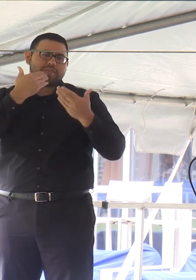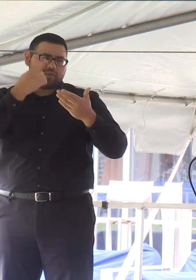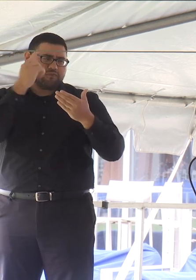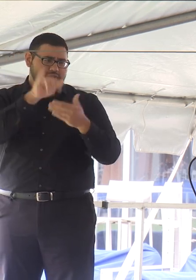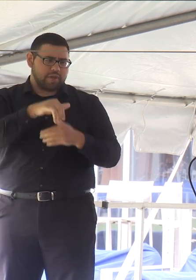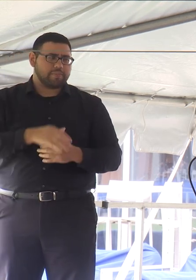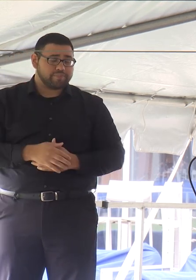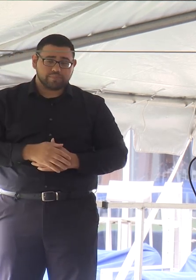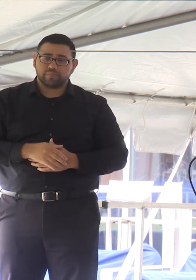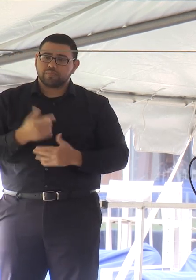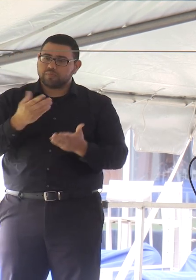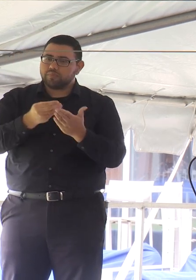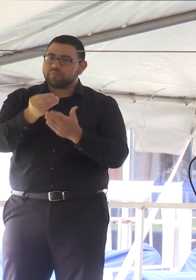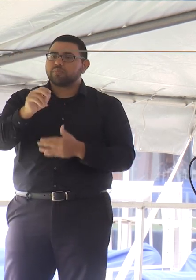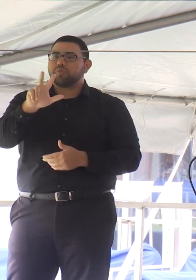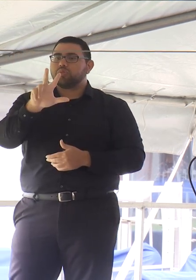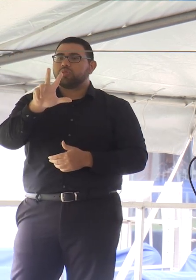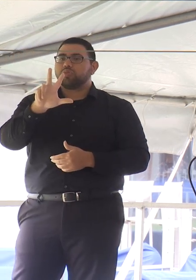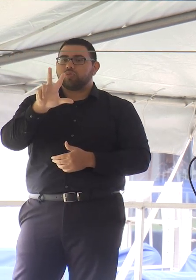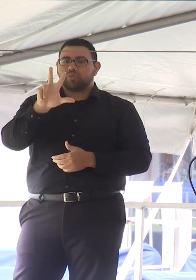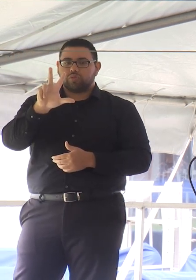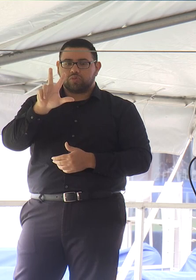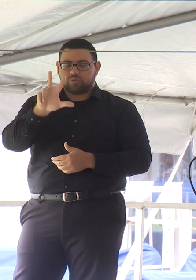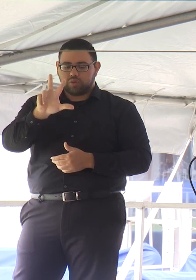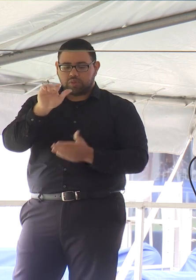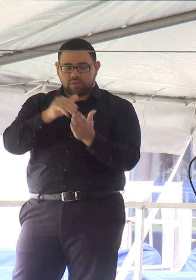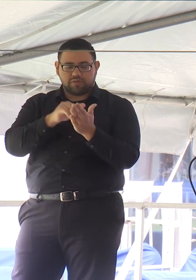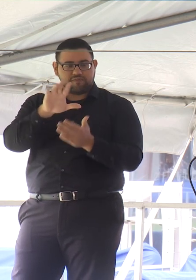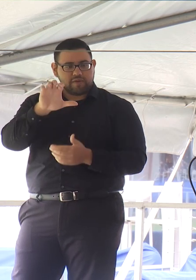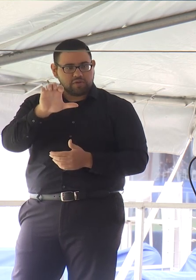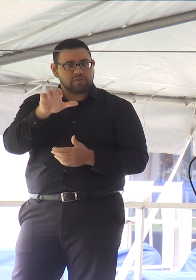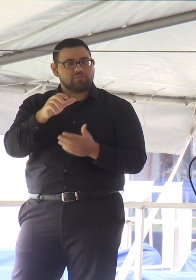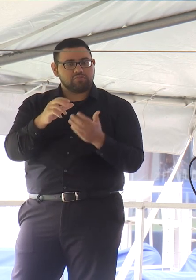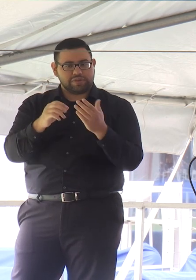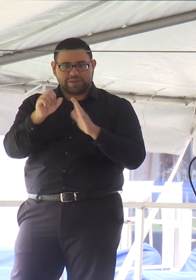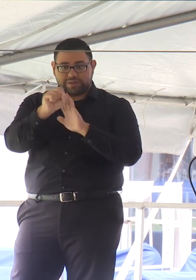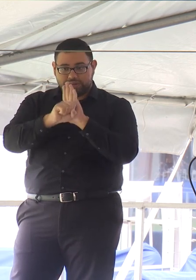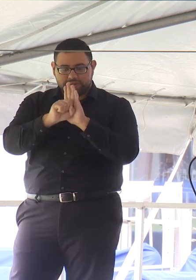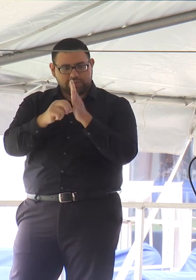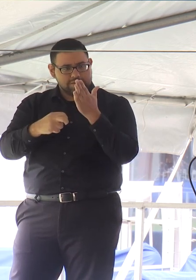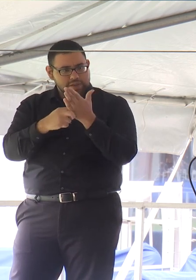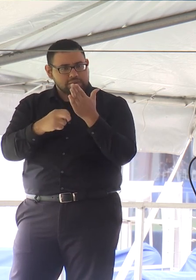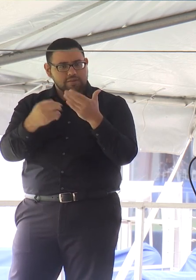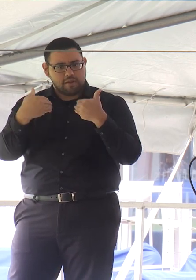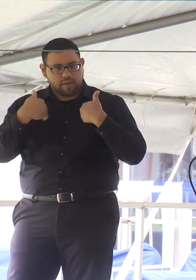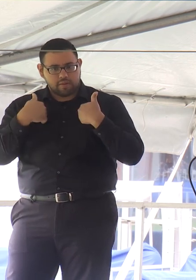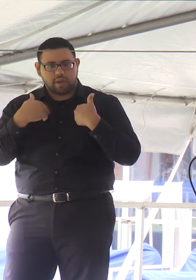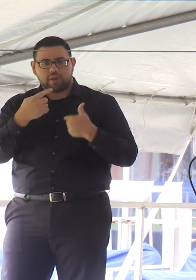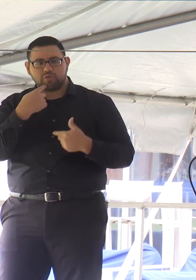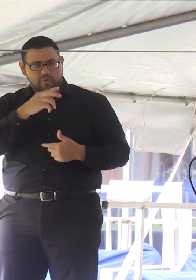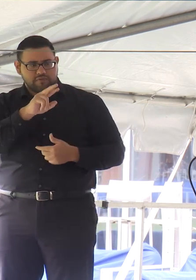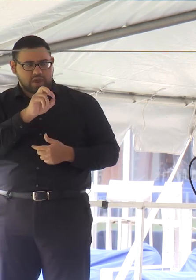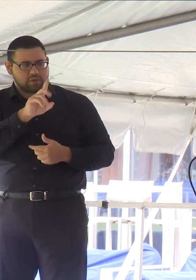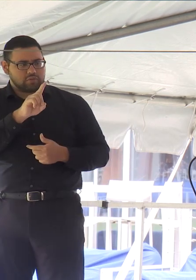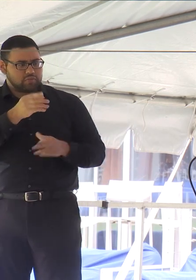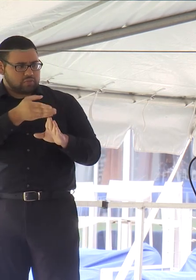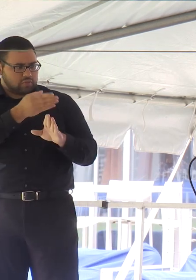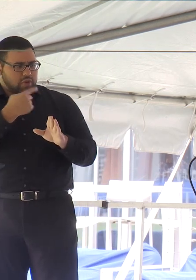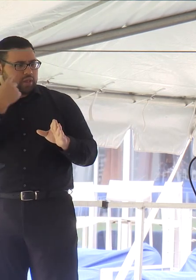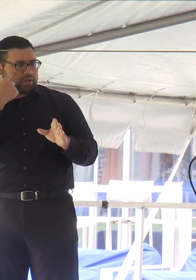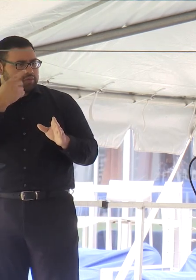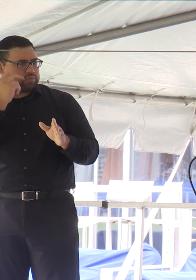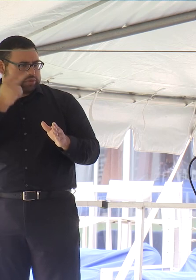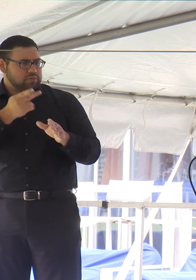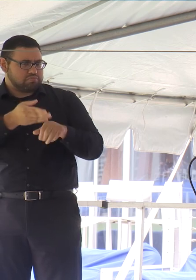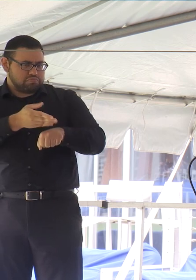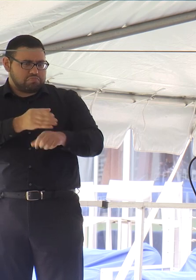that. We're already at 3,500 season ticket holders. Remarkable. I told Mr. Vackar before we walked on stage, I think we'll see